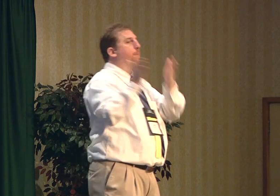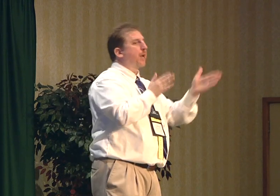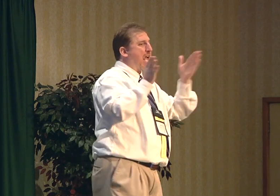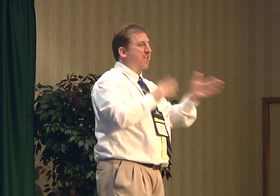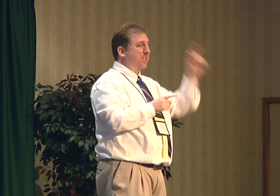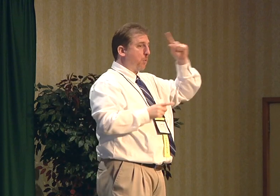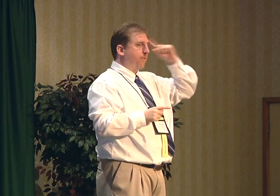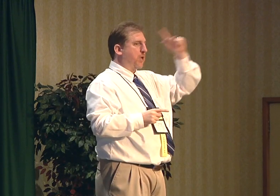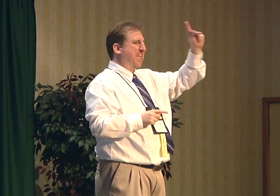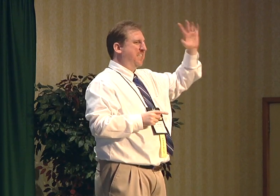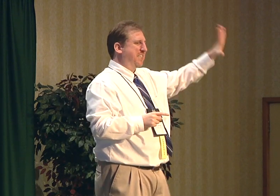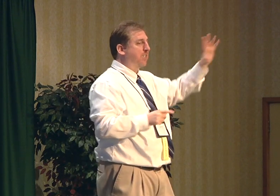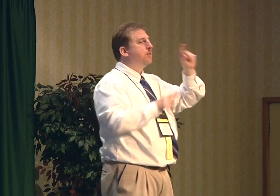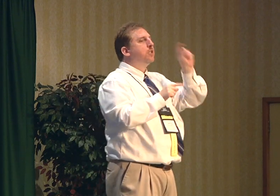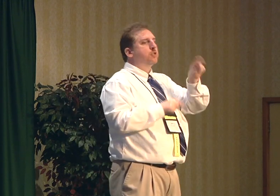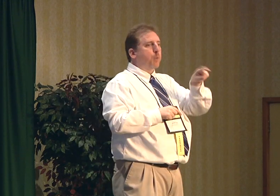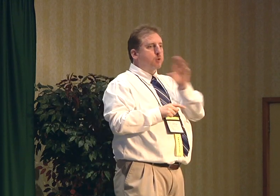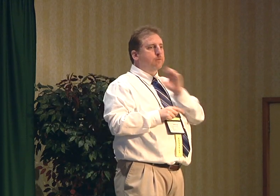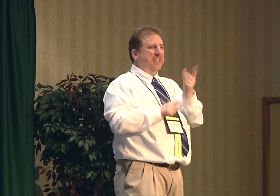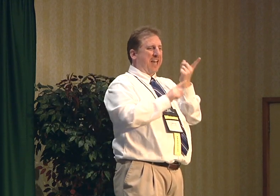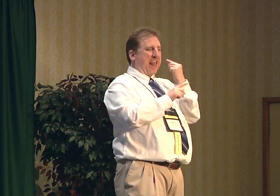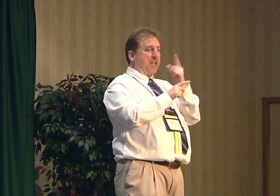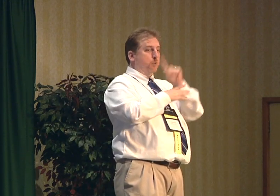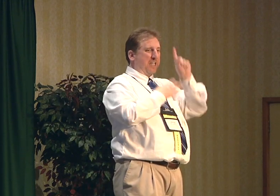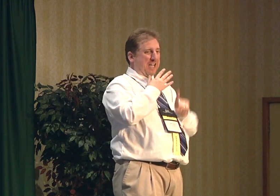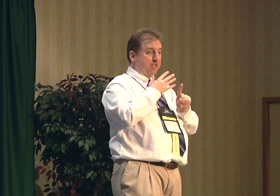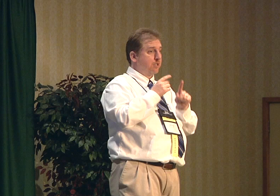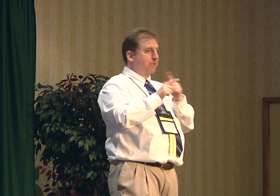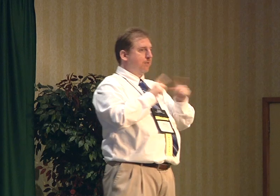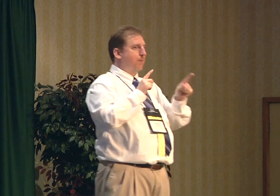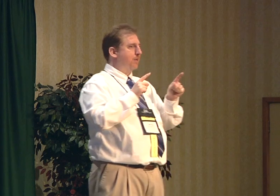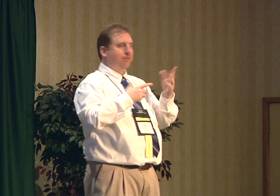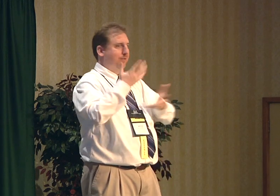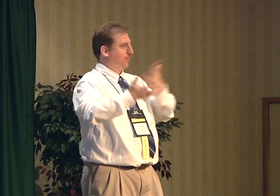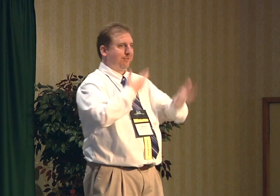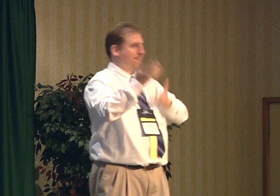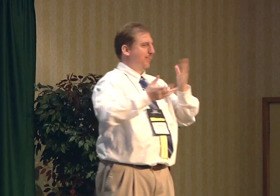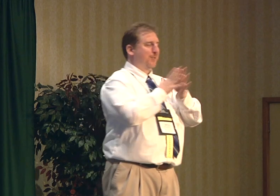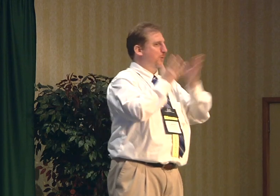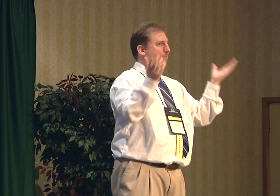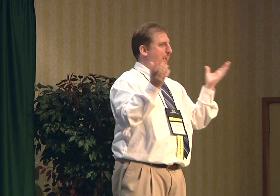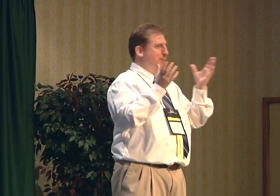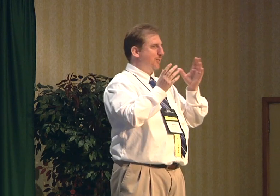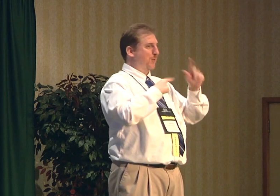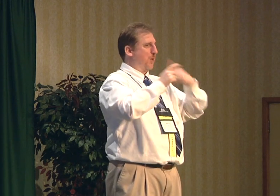November 8th. And we're planning one for the Kansas City area, which was supposed to be last weekend, but there